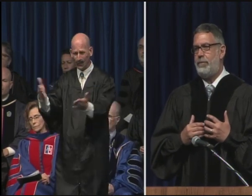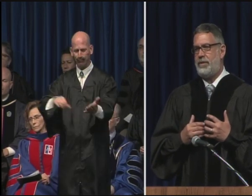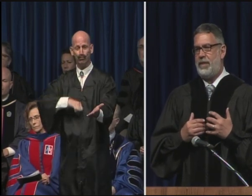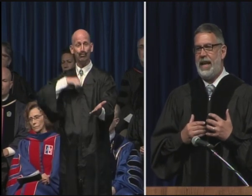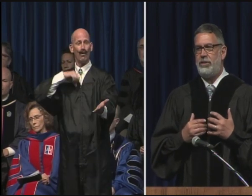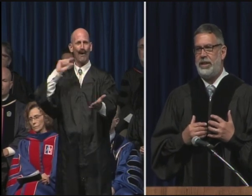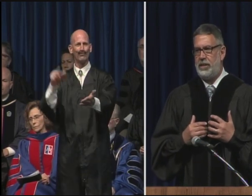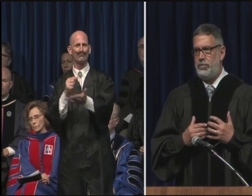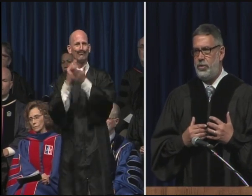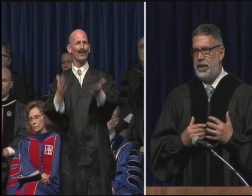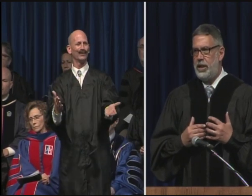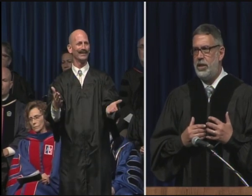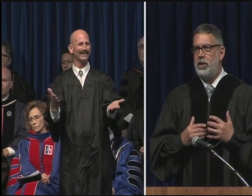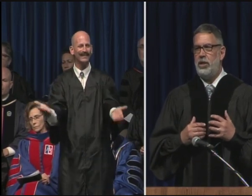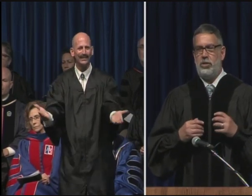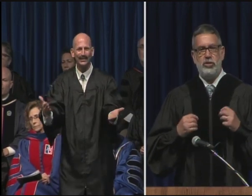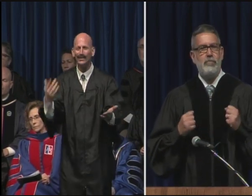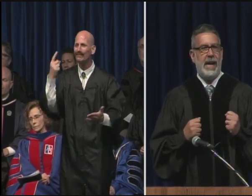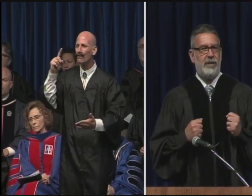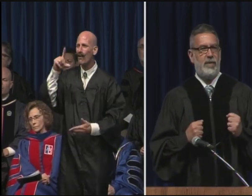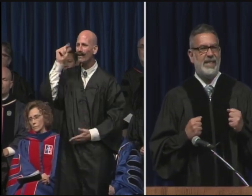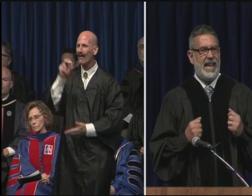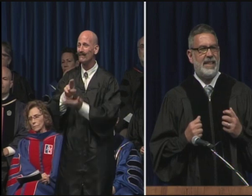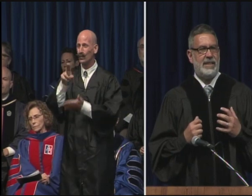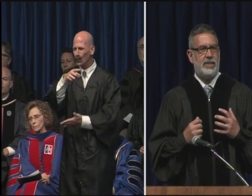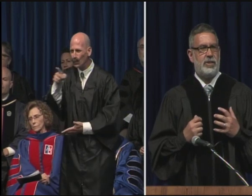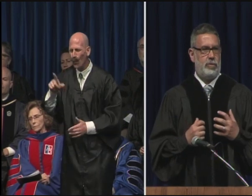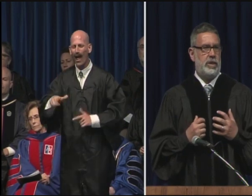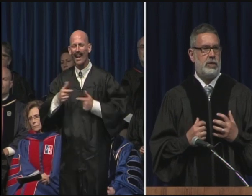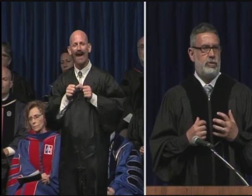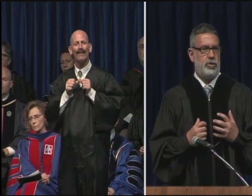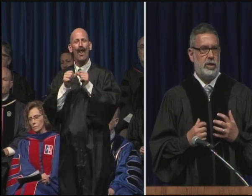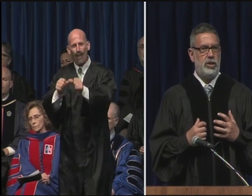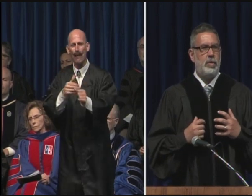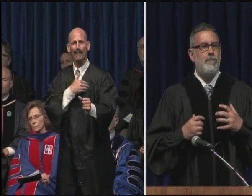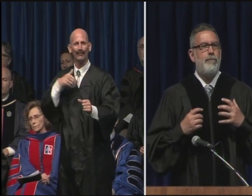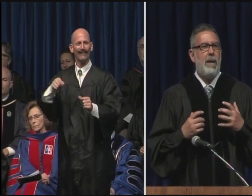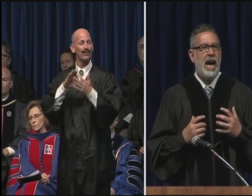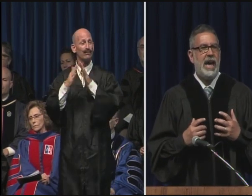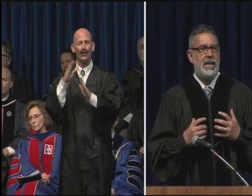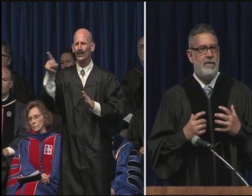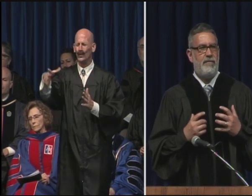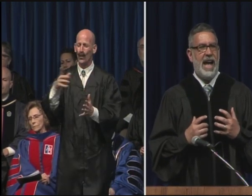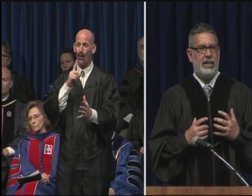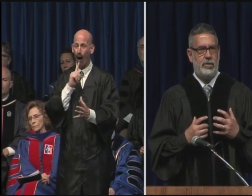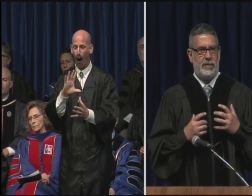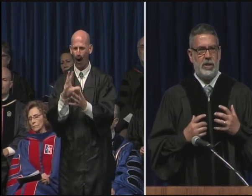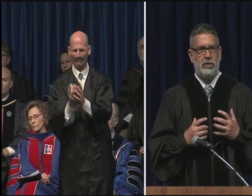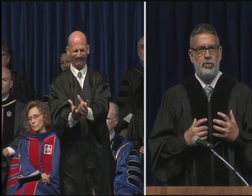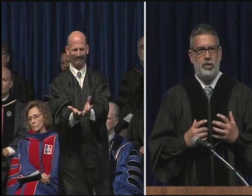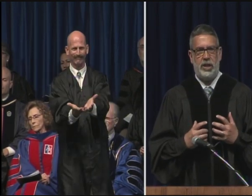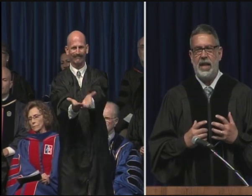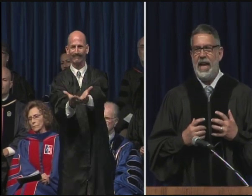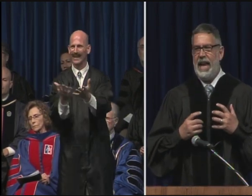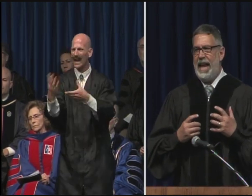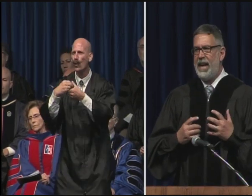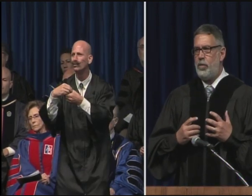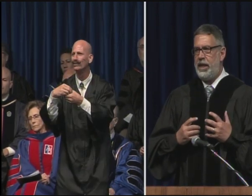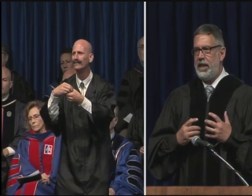of the Gallaudet community, you manifest excellence through inclusion. You embody the values of inclusion and equity